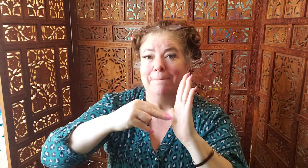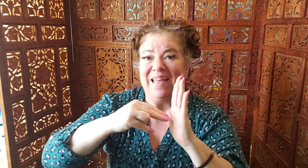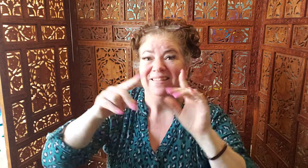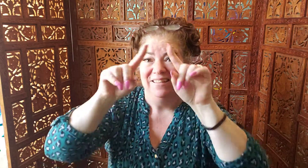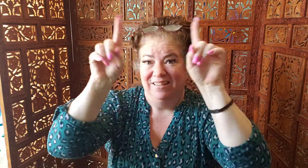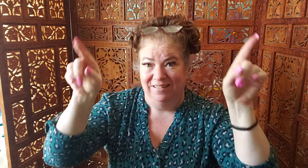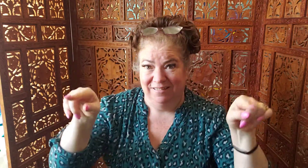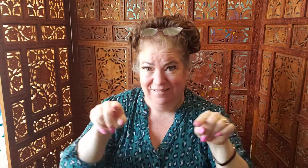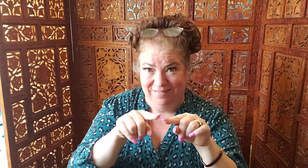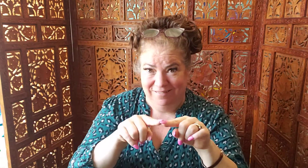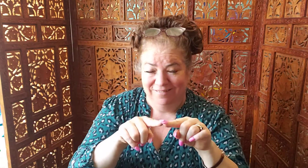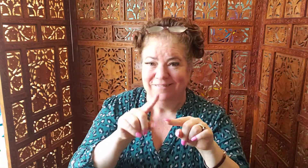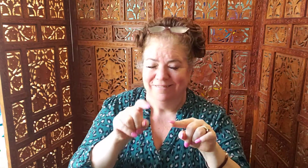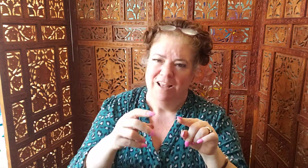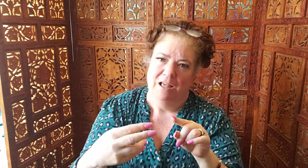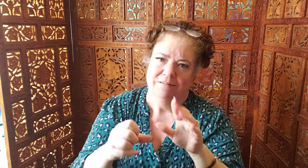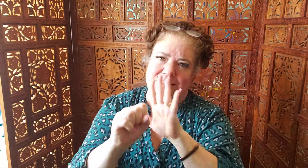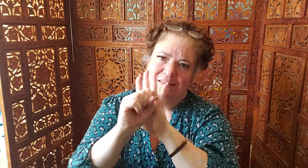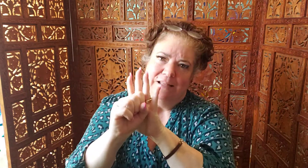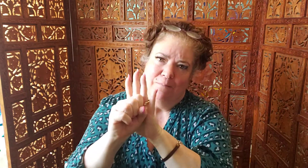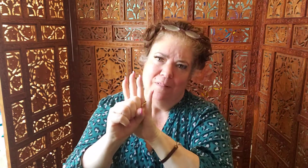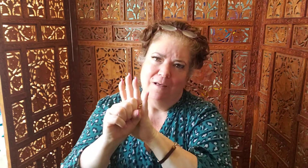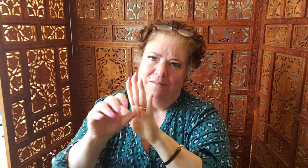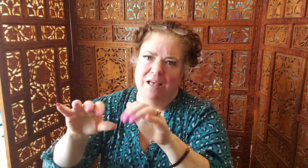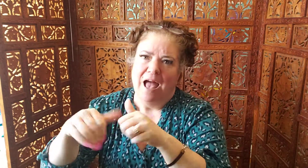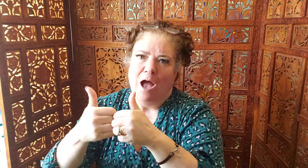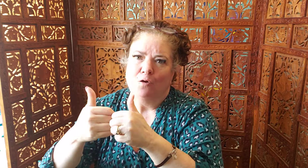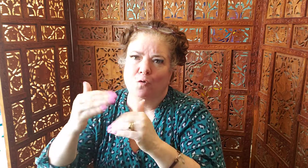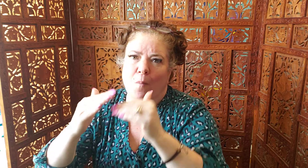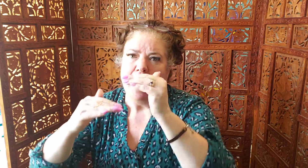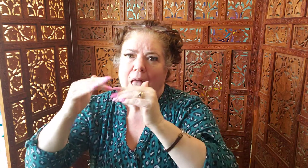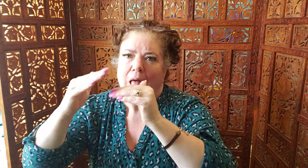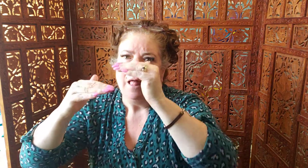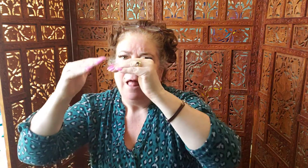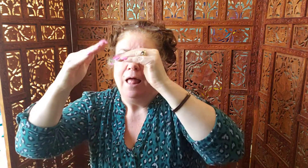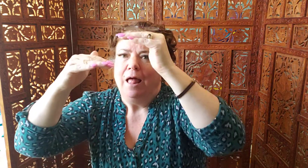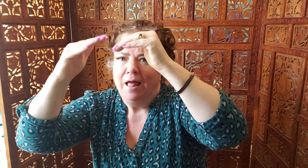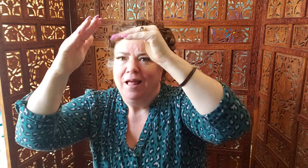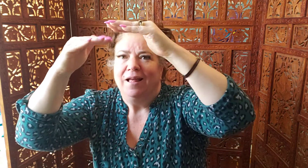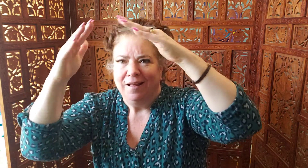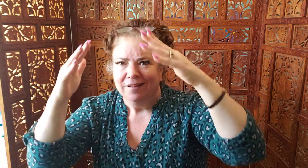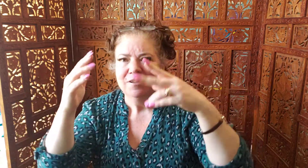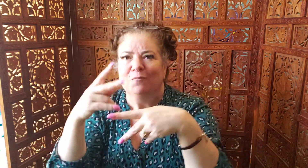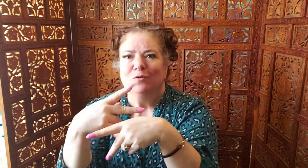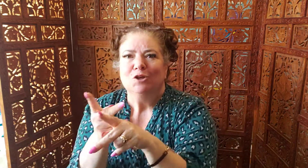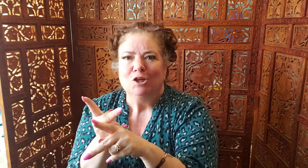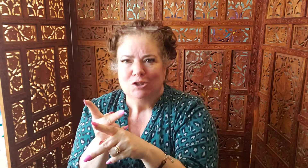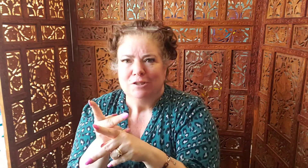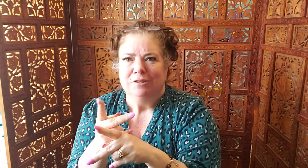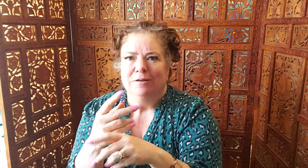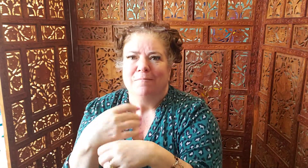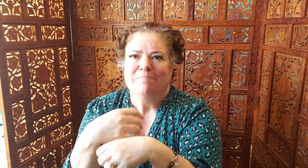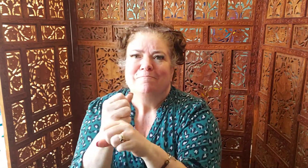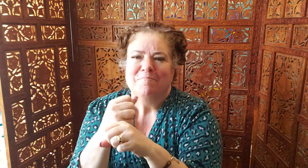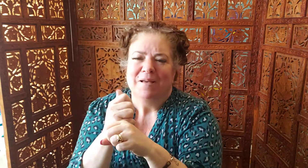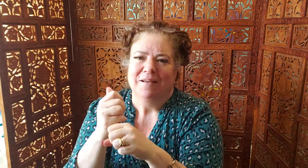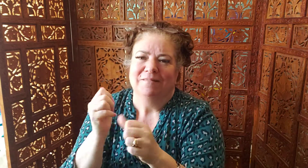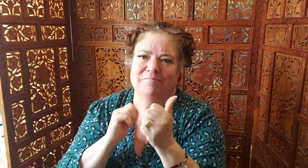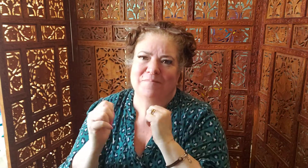it's why, in spite of the show not necessarily always making money, there's always a line being formed to produce these